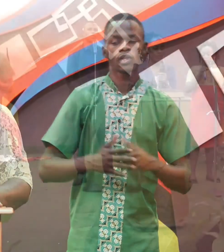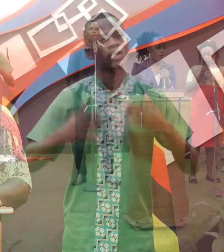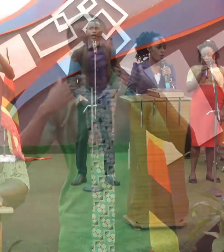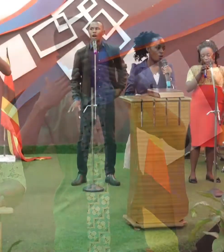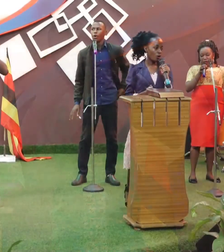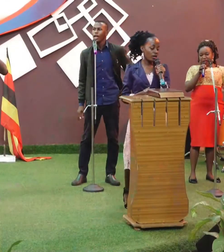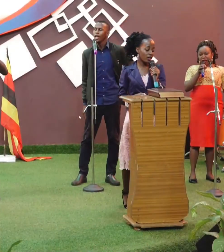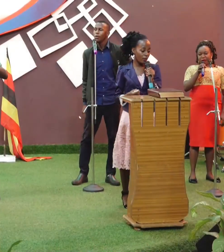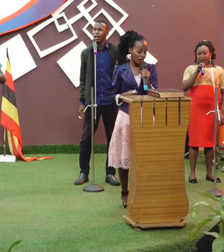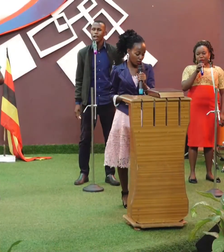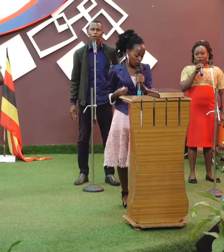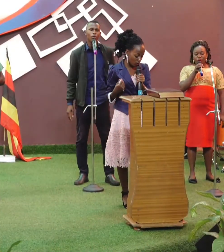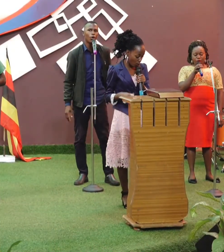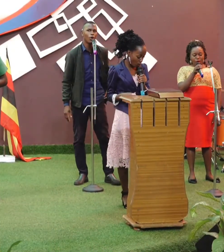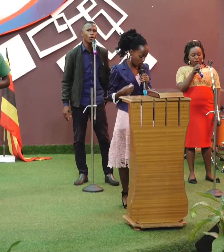olomusaigo.